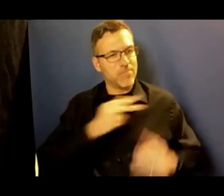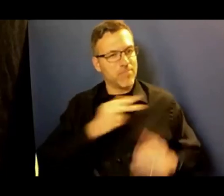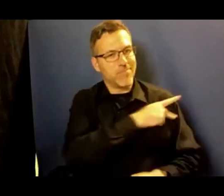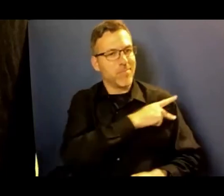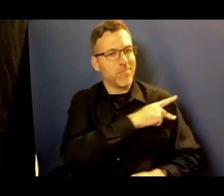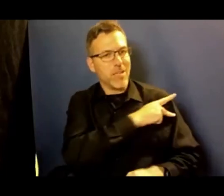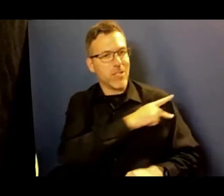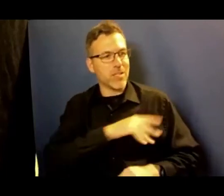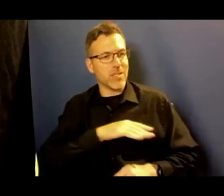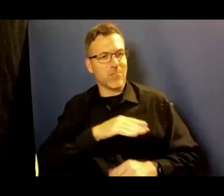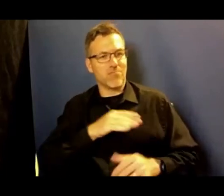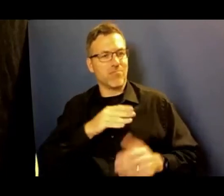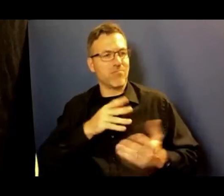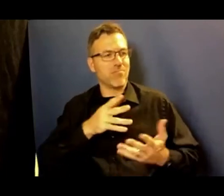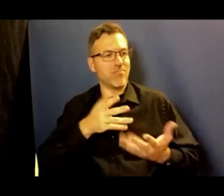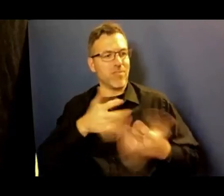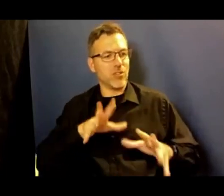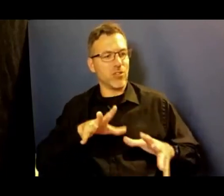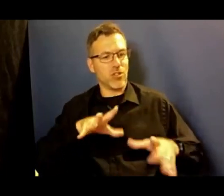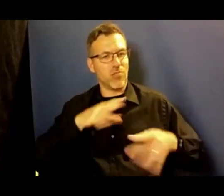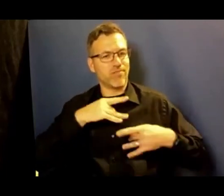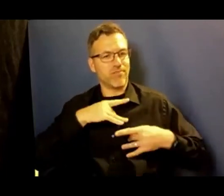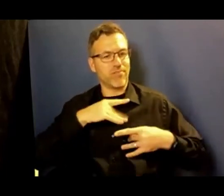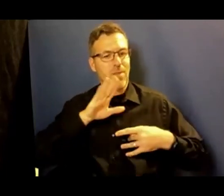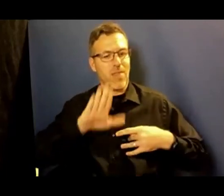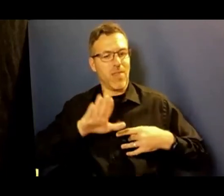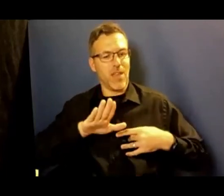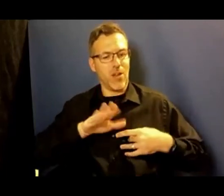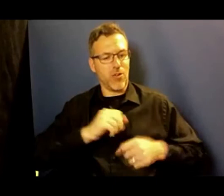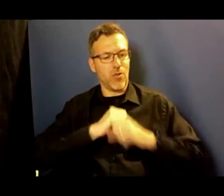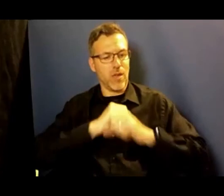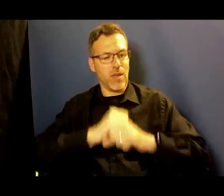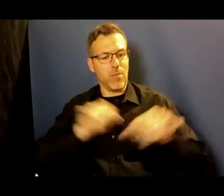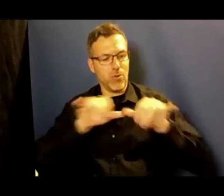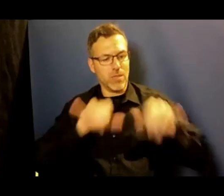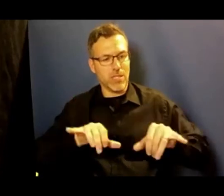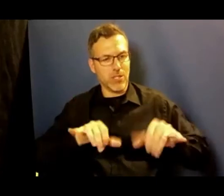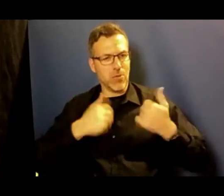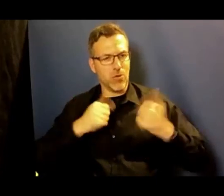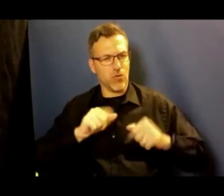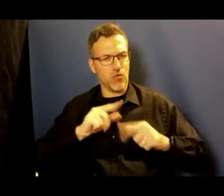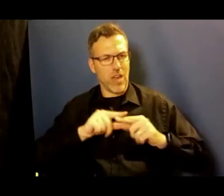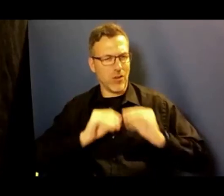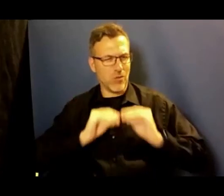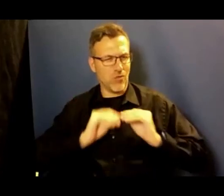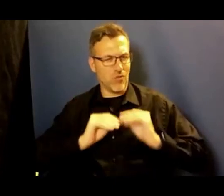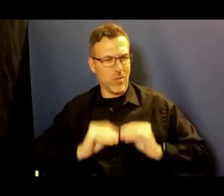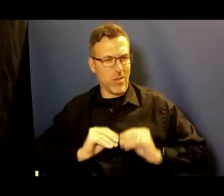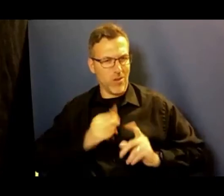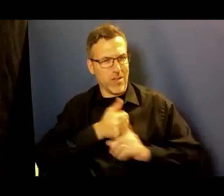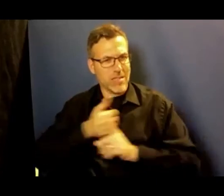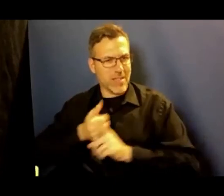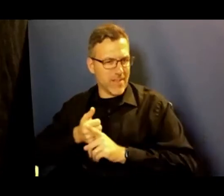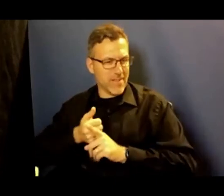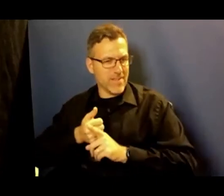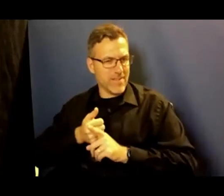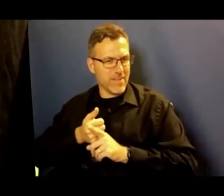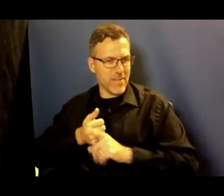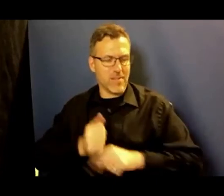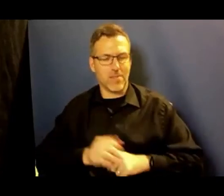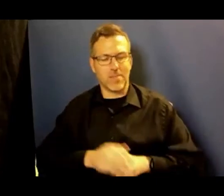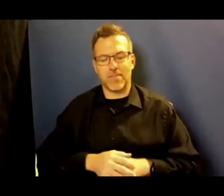immune system. And we're trying to prevent the damage done by the virus and the immune system.